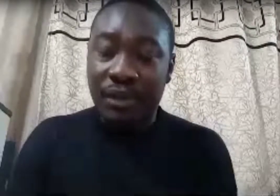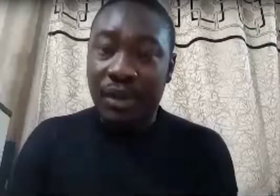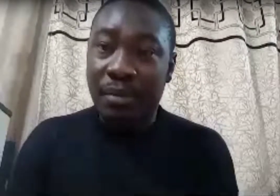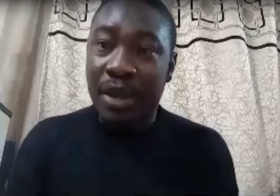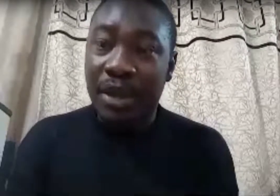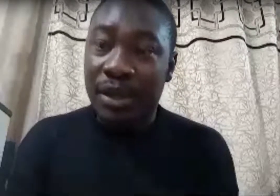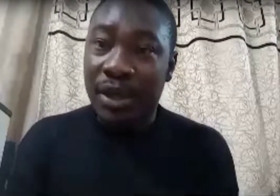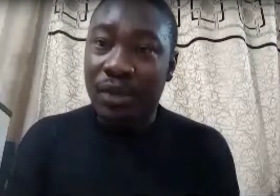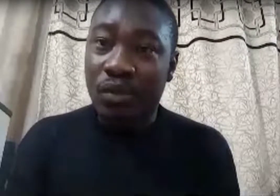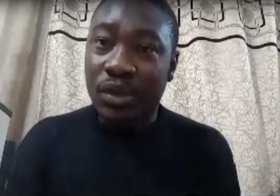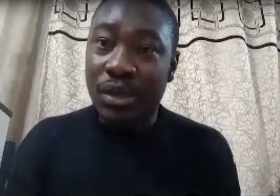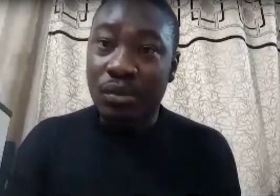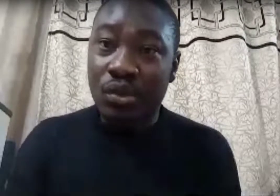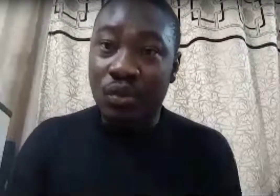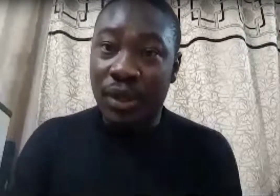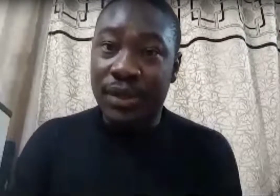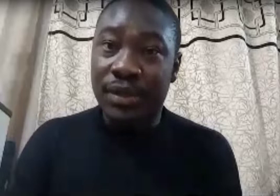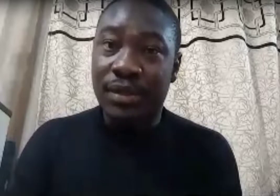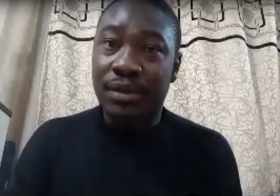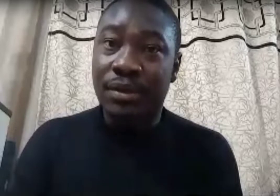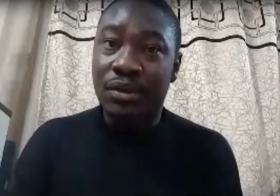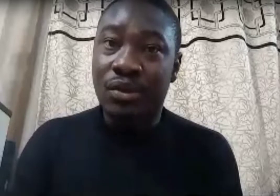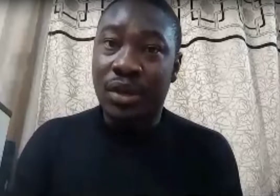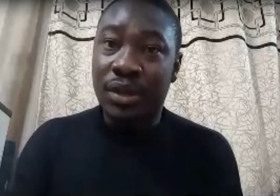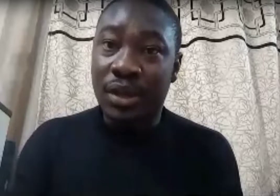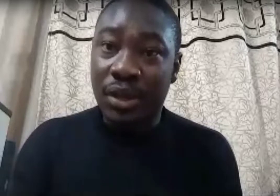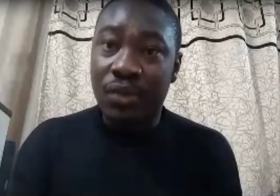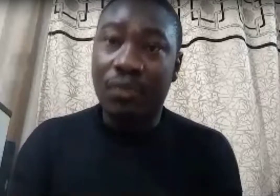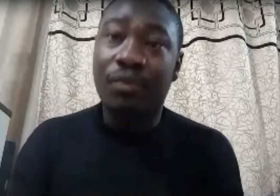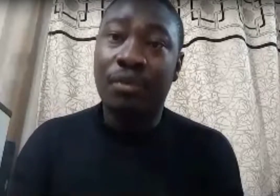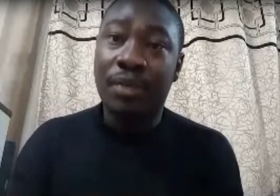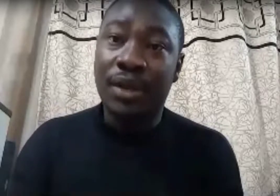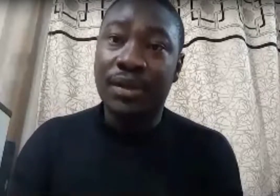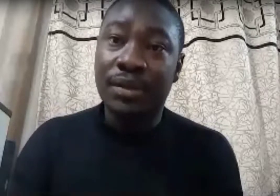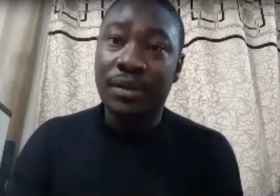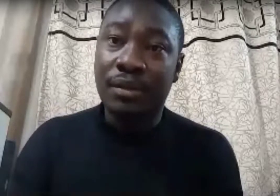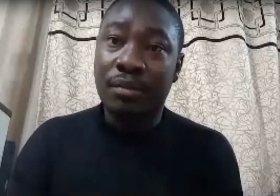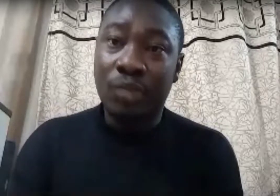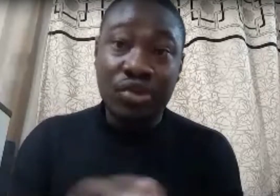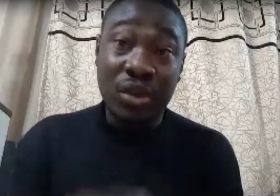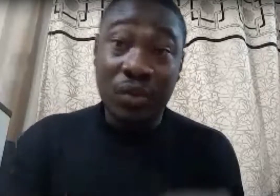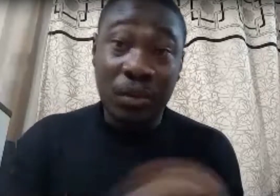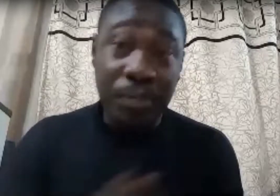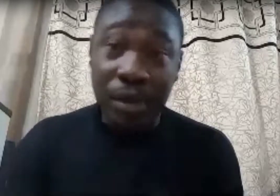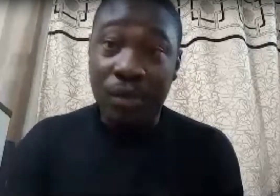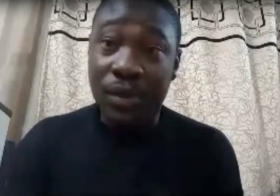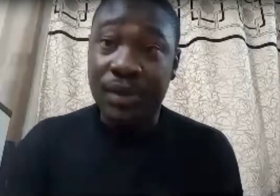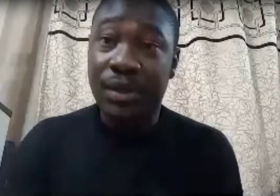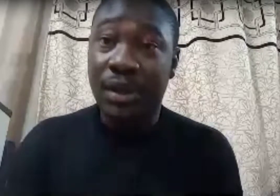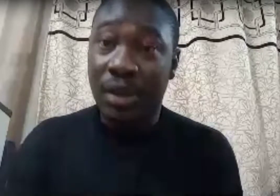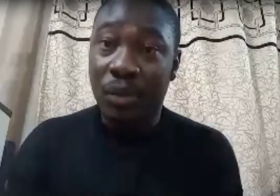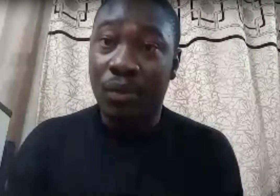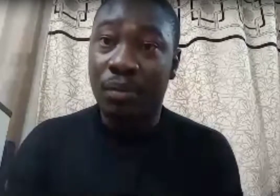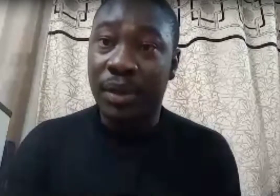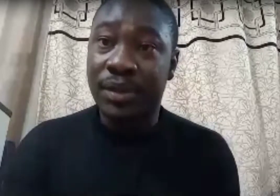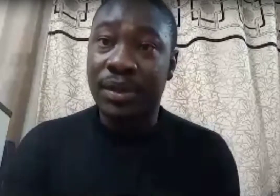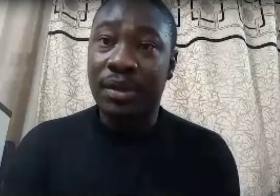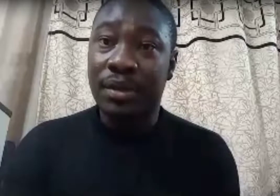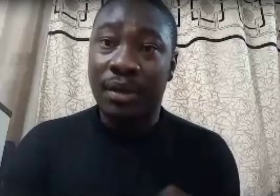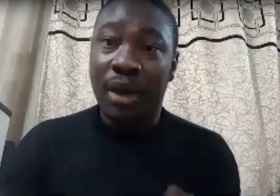trying to compare you with him though, but I believe you can even do better than him. So increase your speed